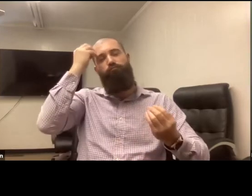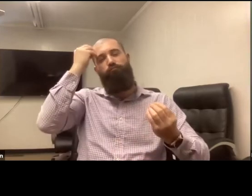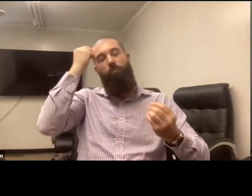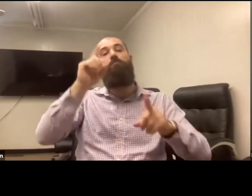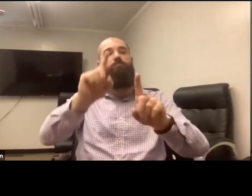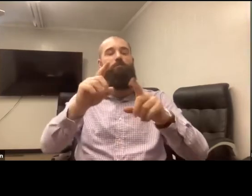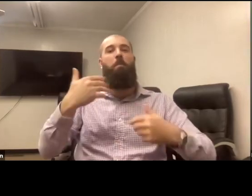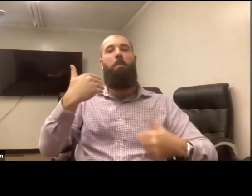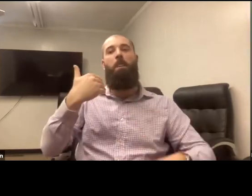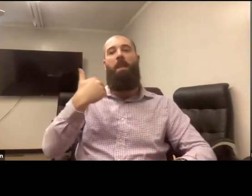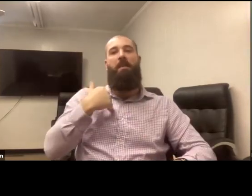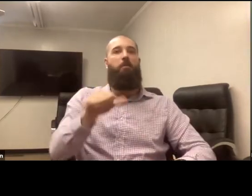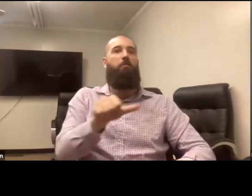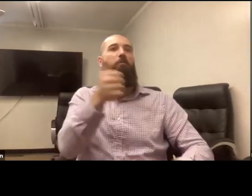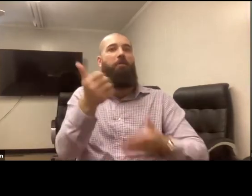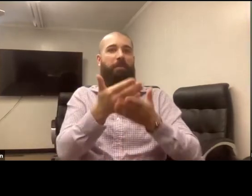Something I thought of.